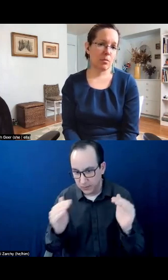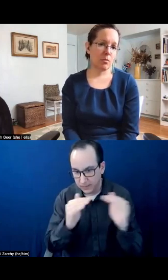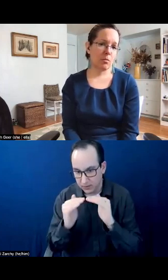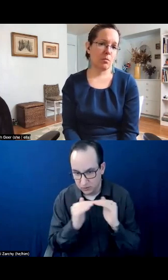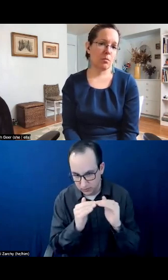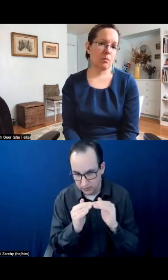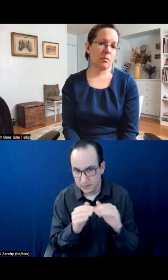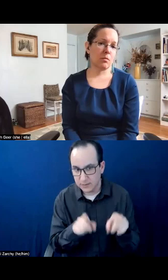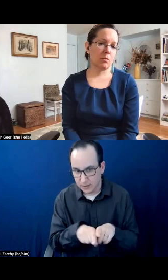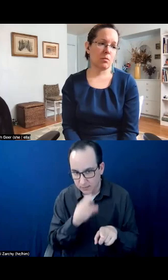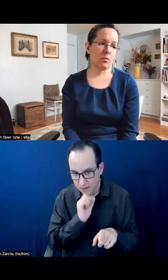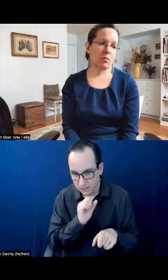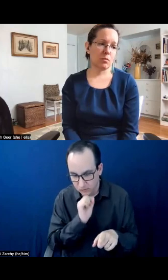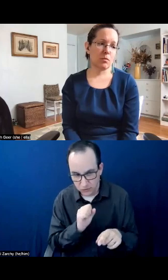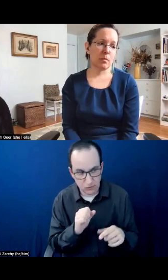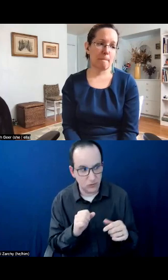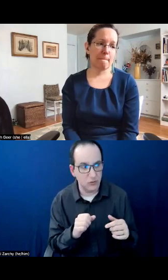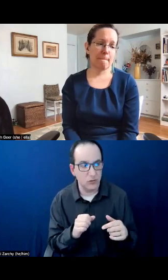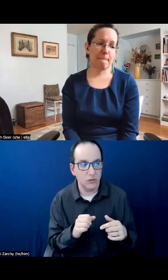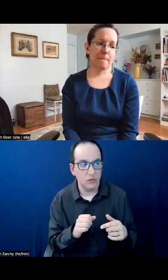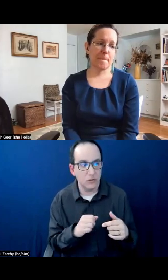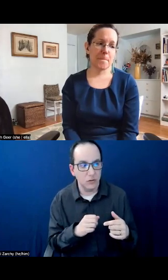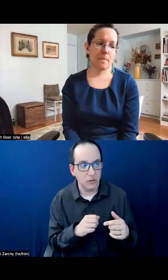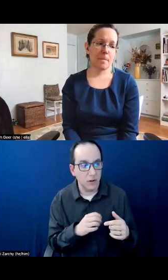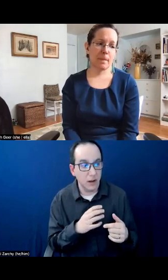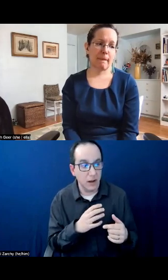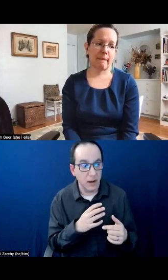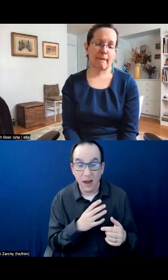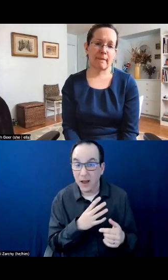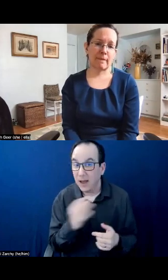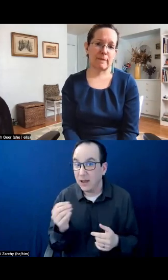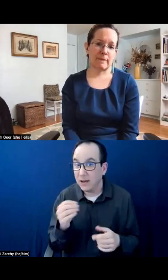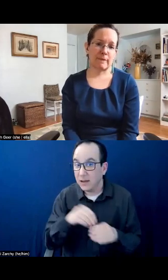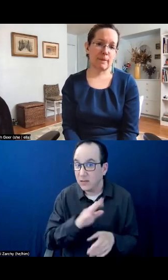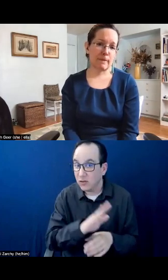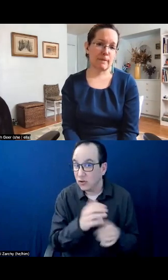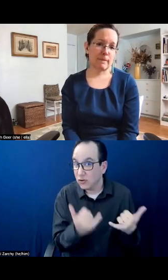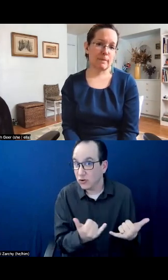what their performance is compared to same age peers.